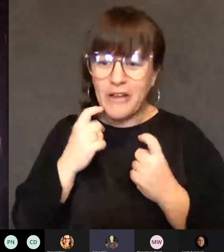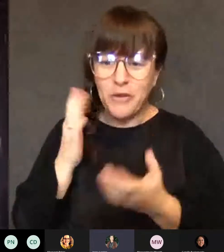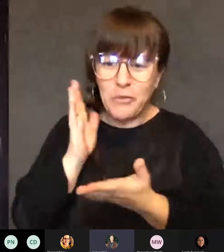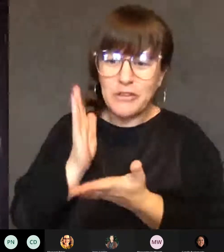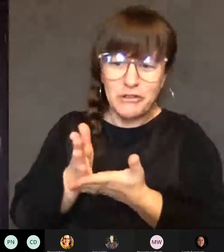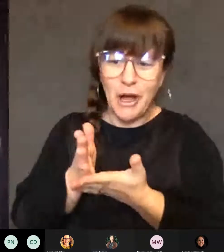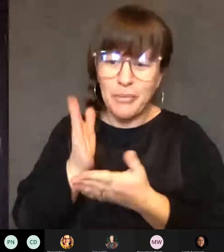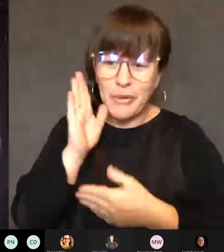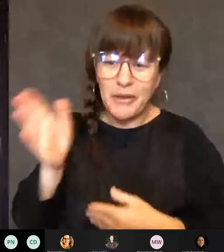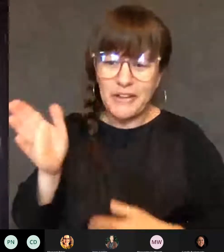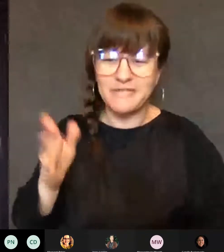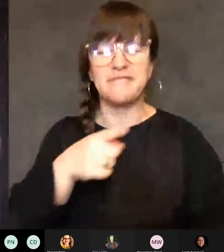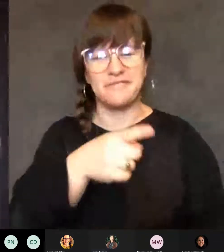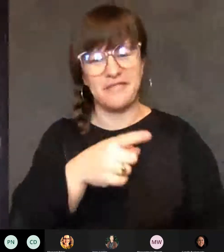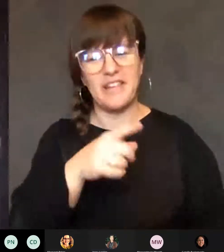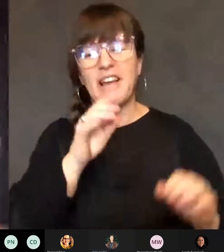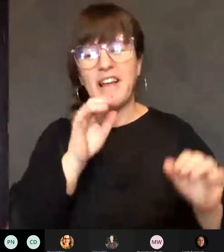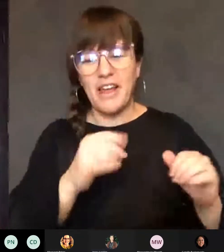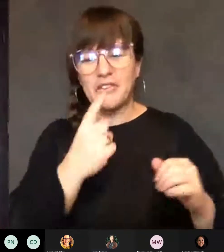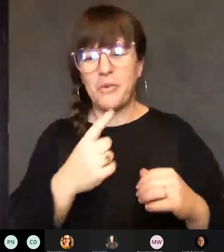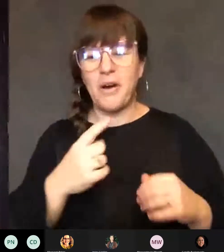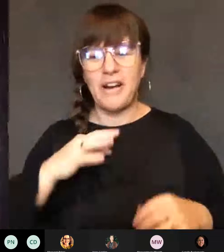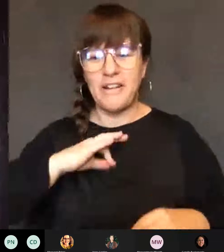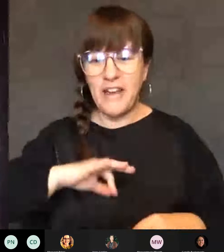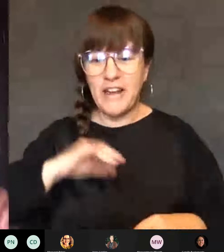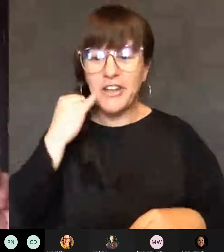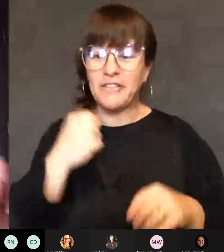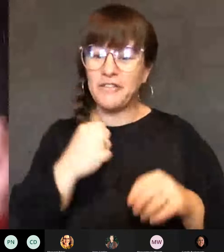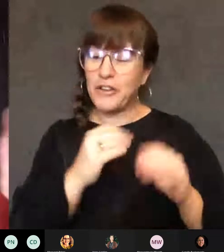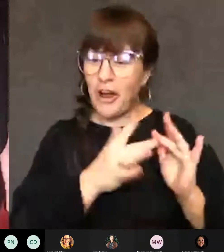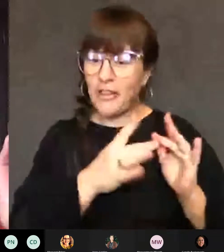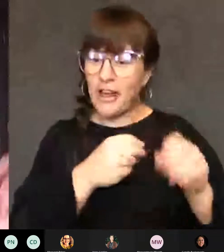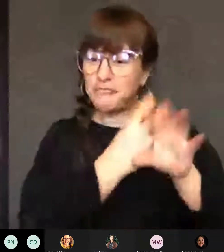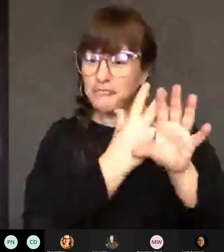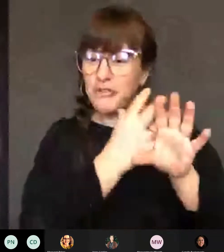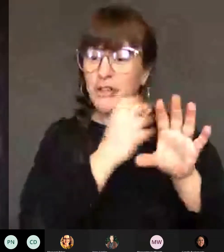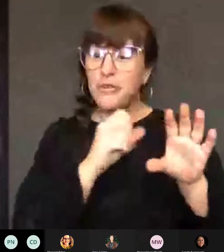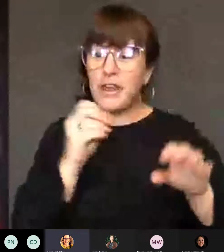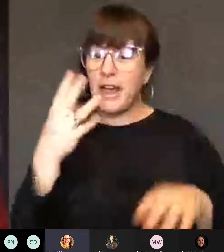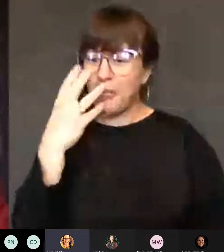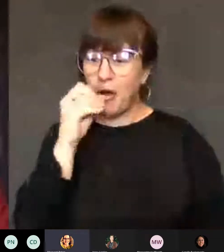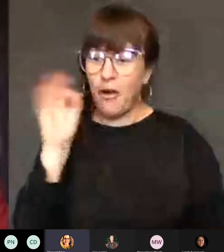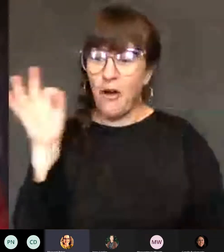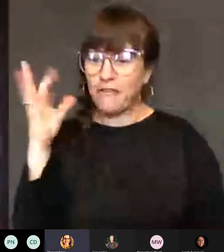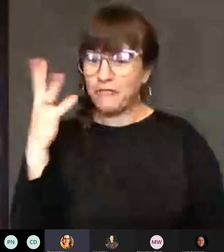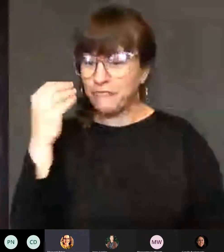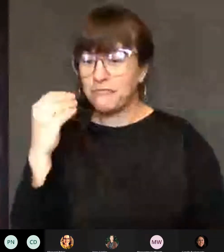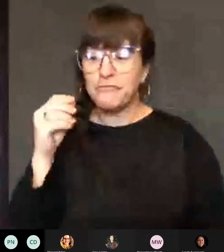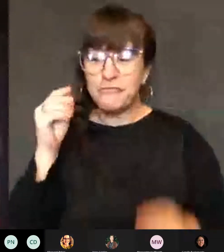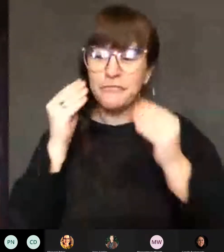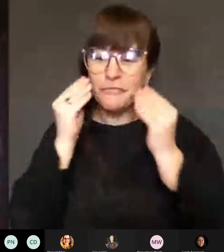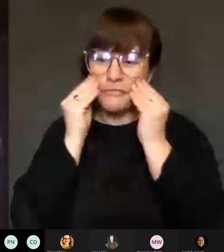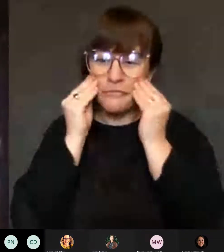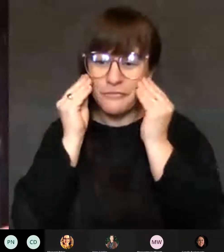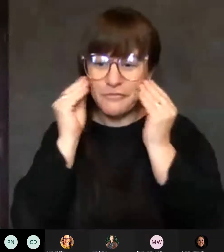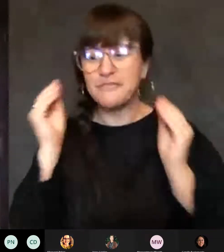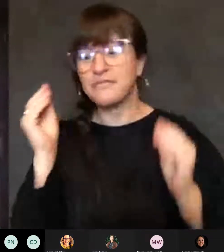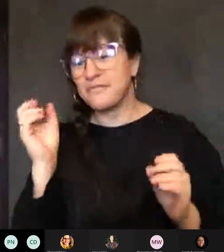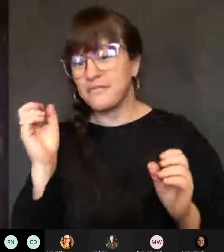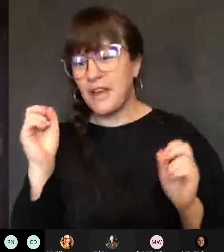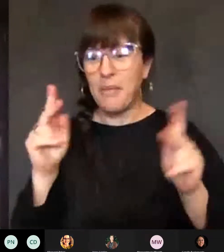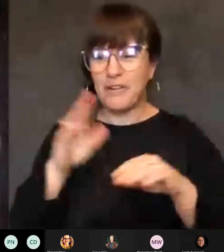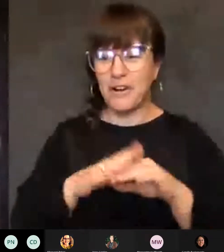the advantages too about being remote, is that if you start crying or something like that, you can turn your camera off and pull yourself together and